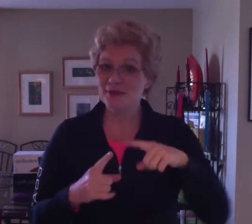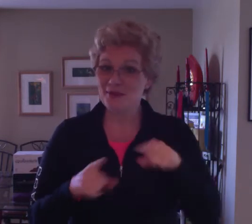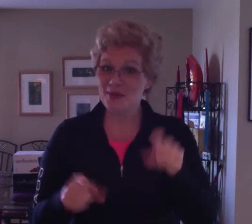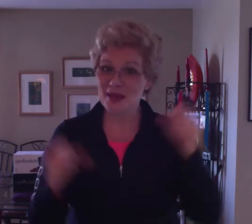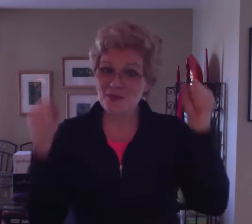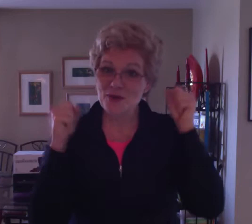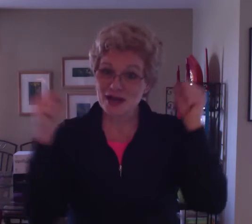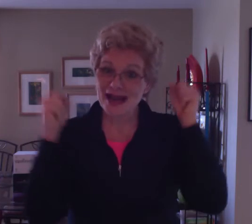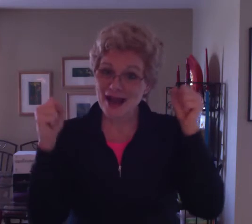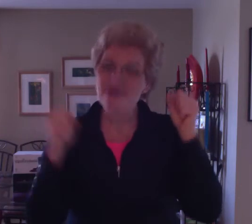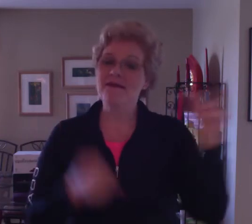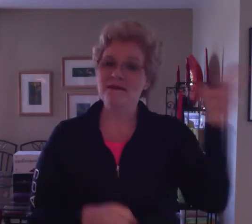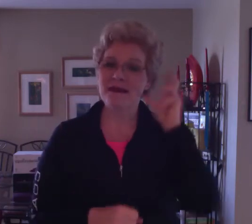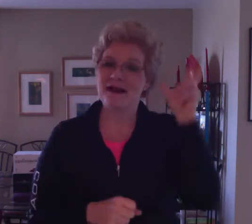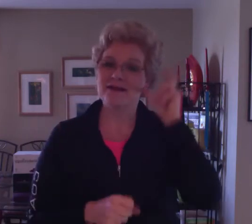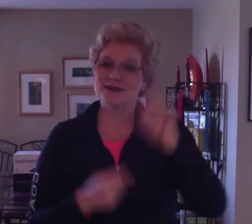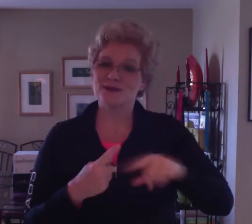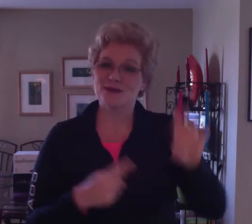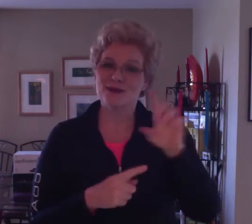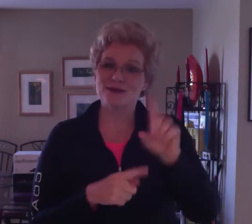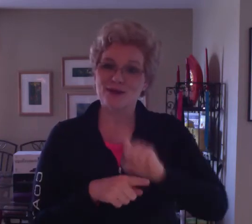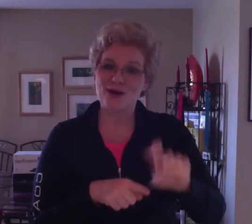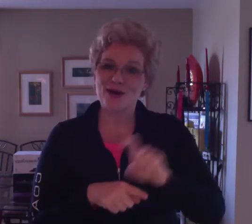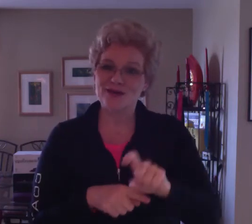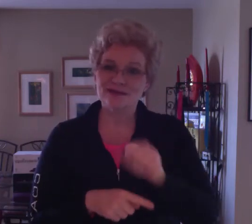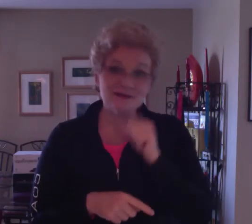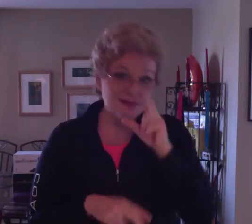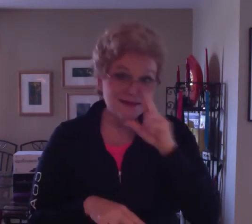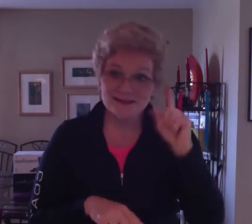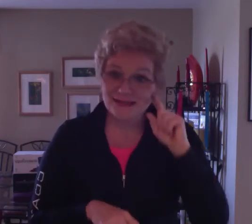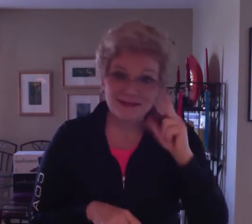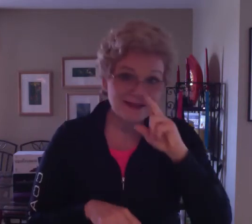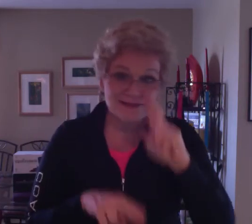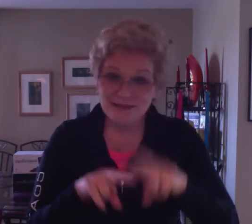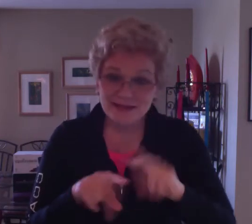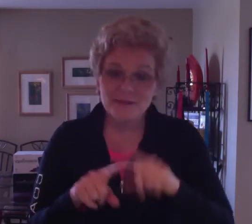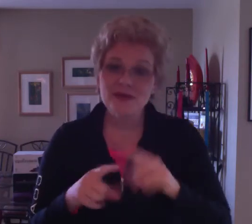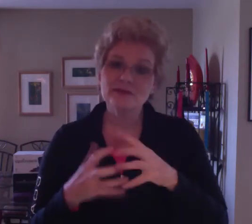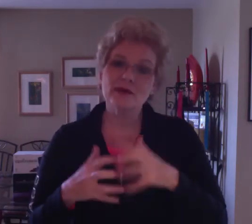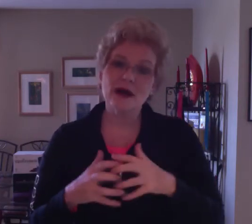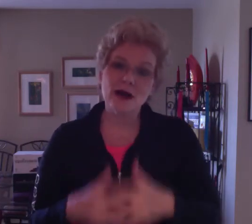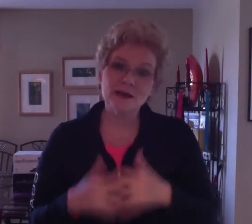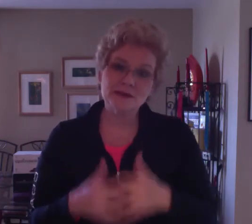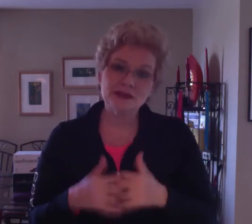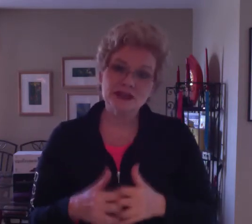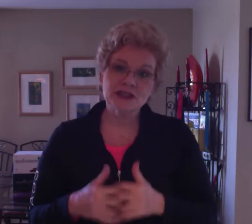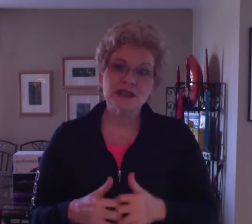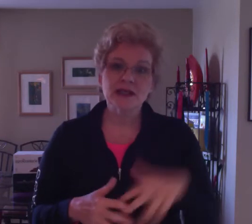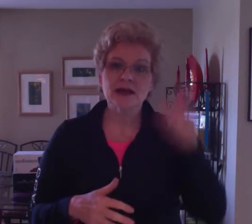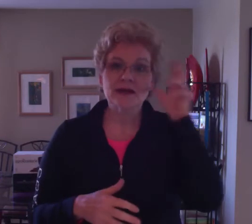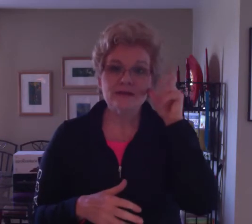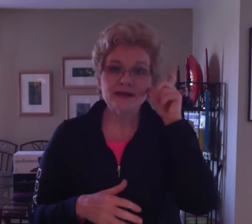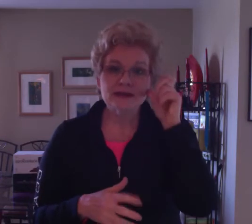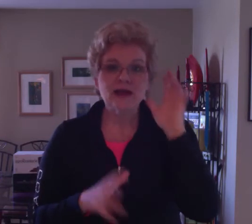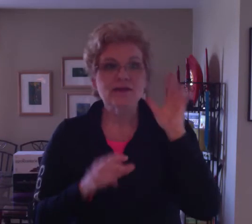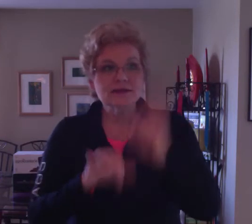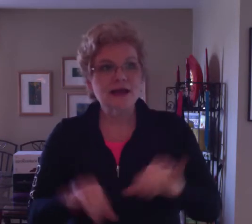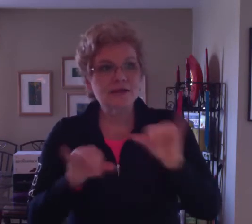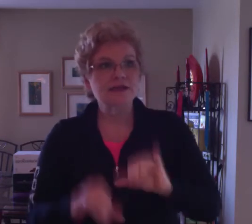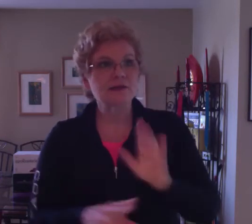when I'm working out. It doesn't sound like fun, but if you're on a machine, if I'm listening to a song I've heard 10 times, I know how the